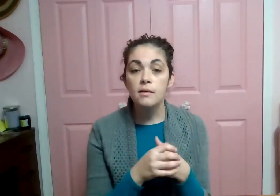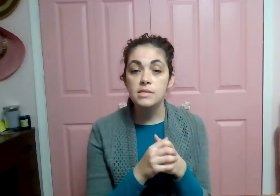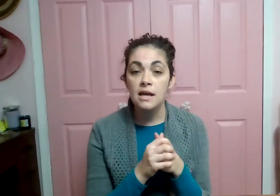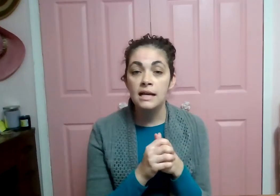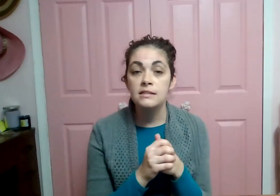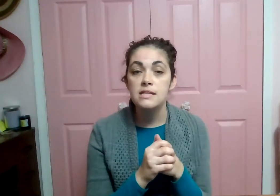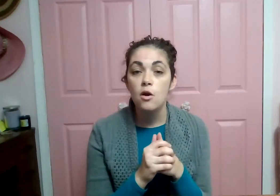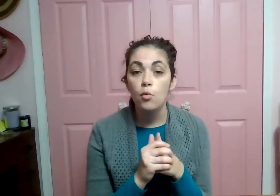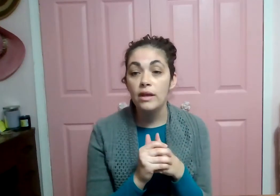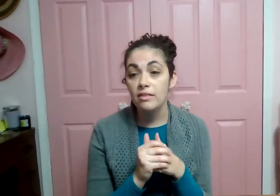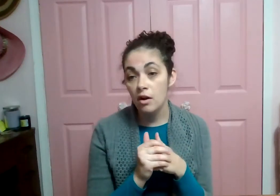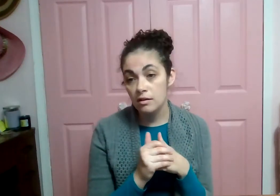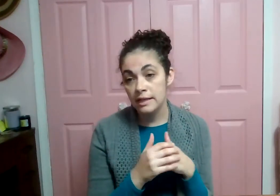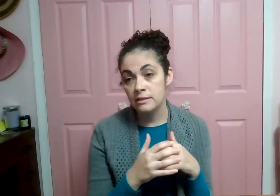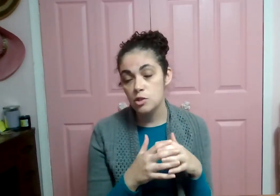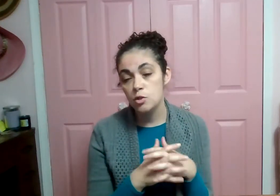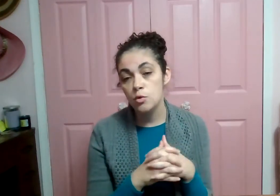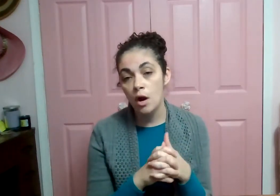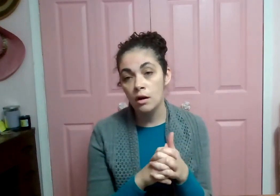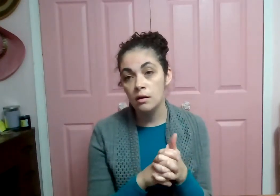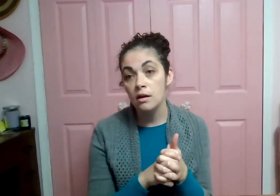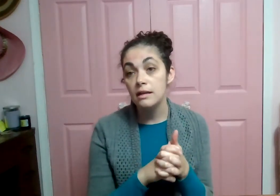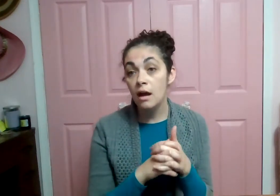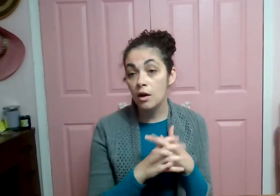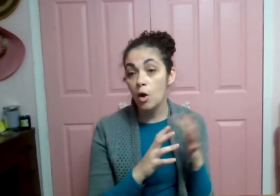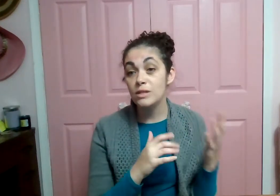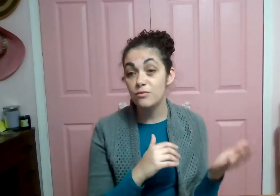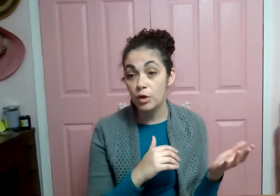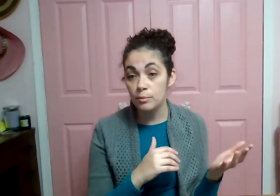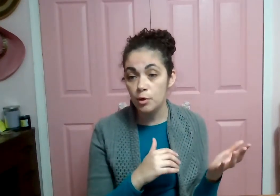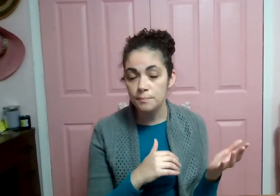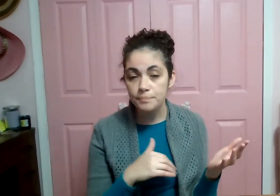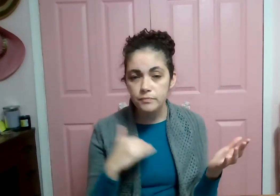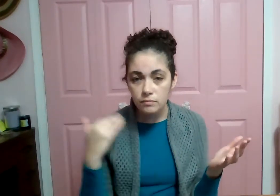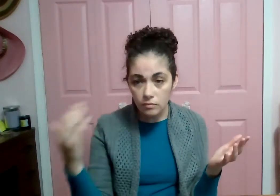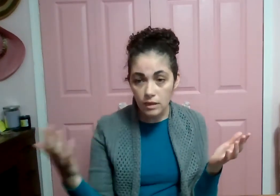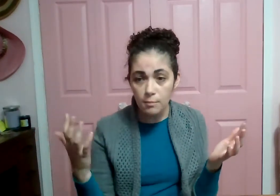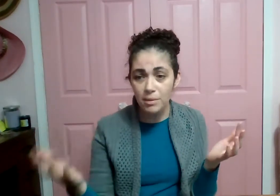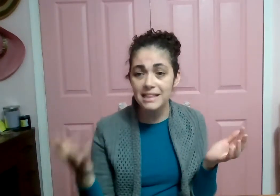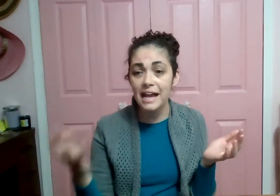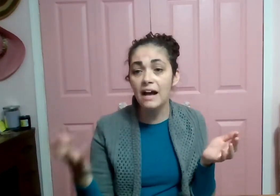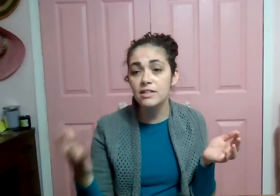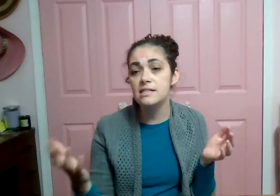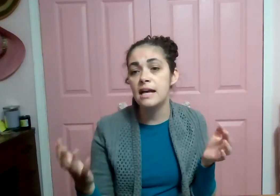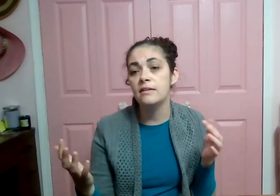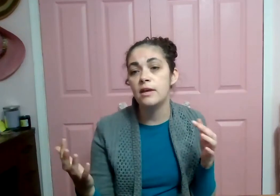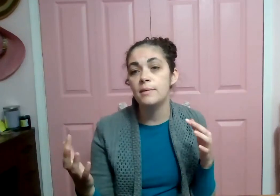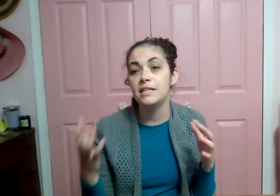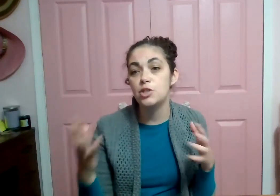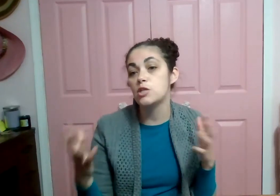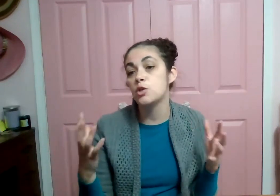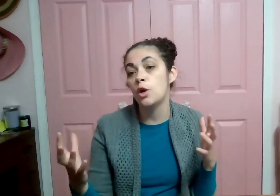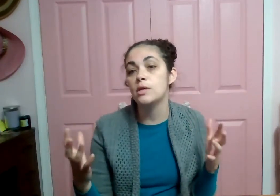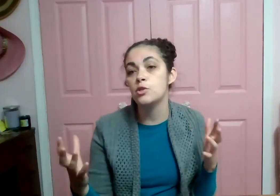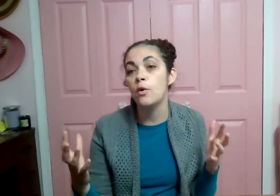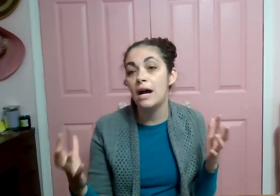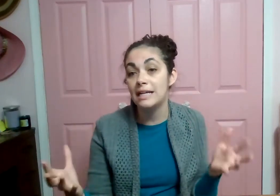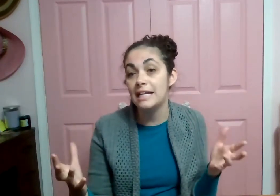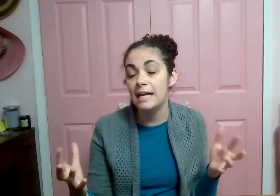some signs with our clients who are not always verbal, but they have it inside of them and they just don't always know how to get it